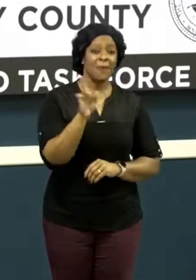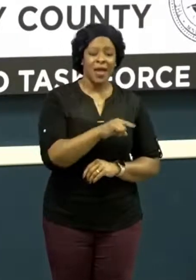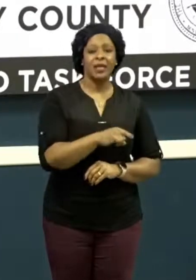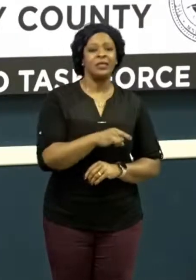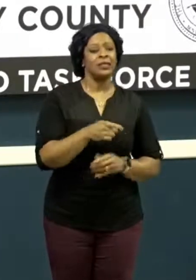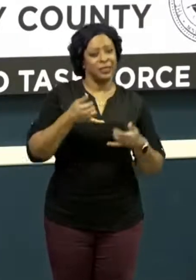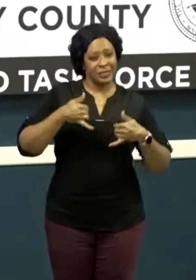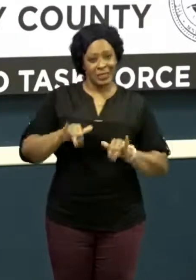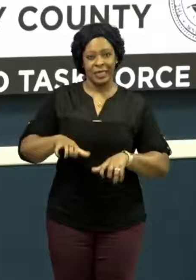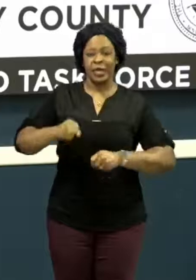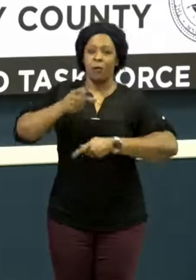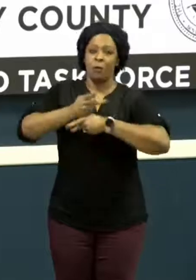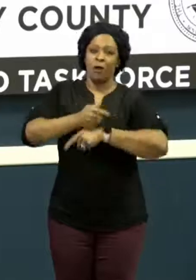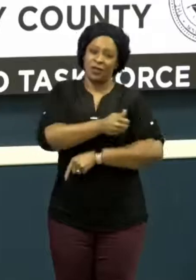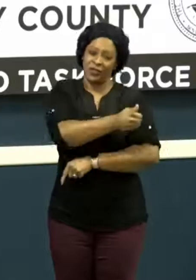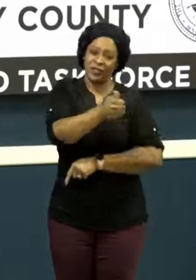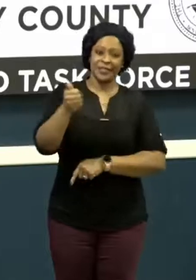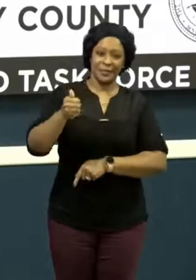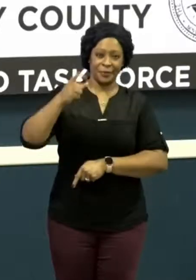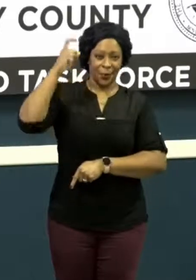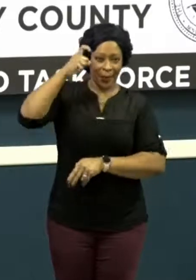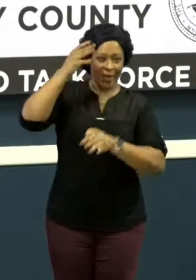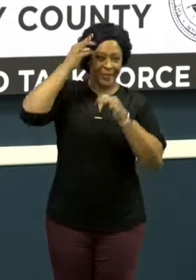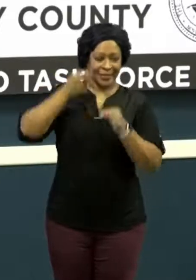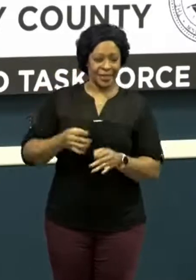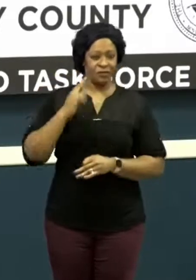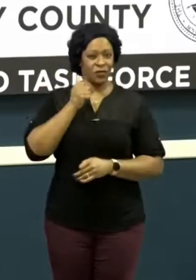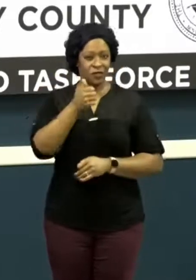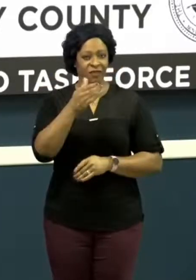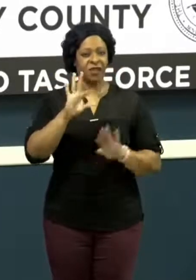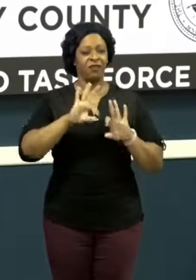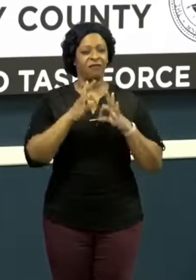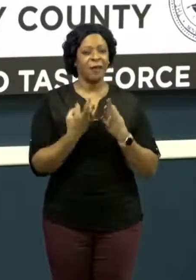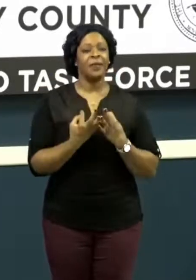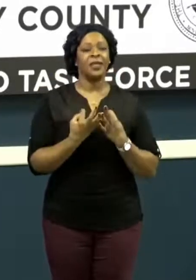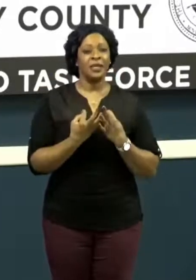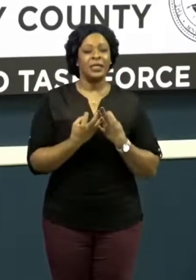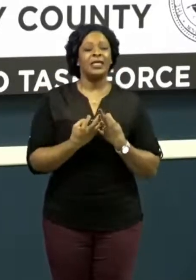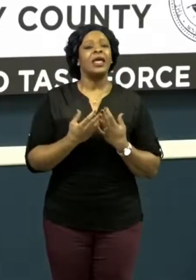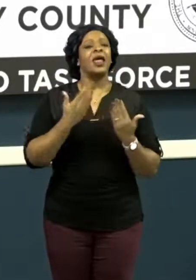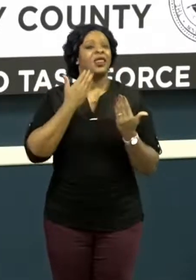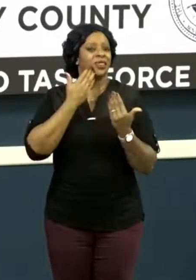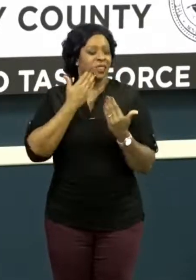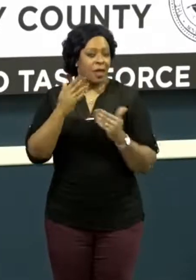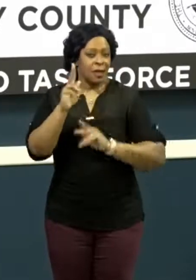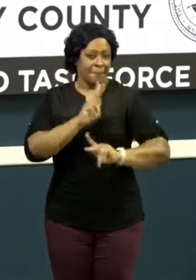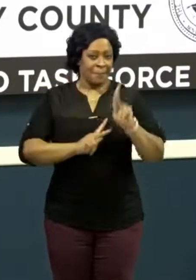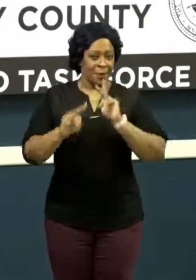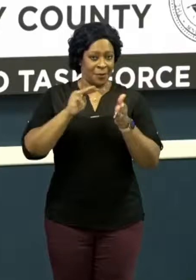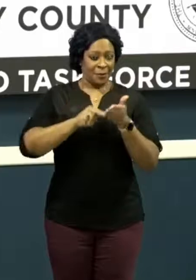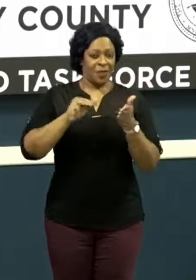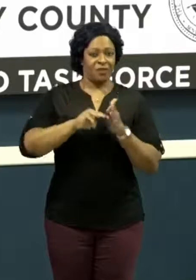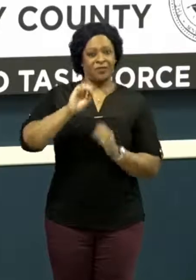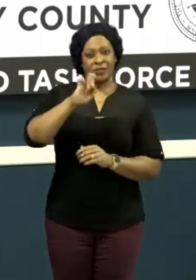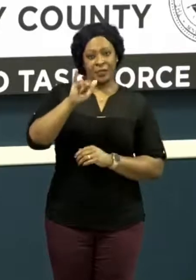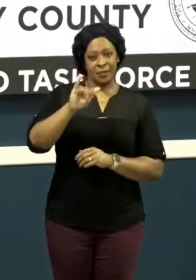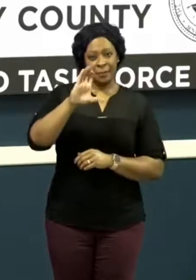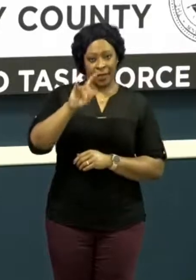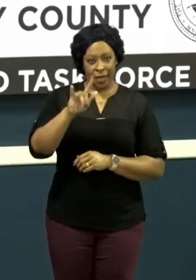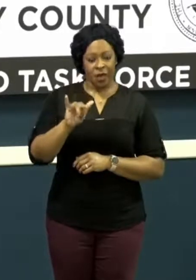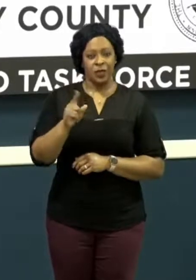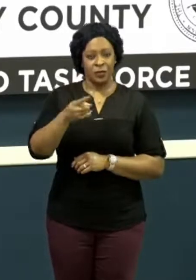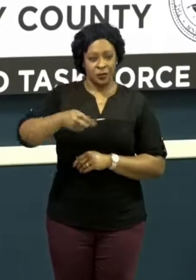safety precautions yourself and as your family. And I want to say again, thank you to the people of Memphis and Shelby